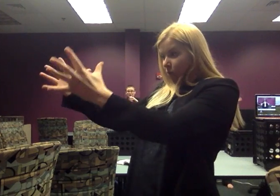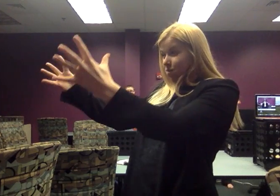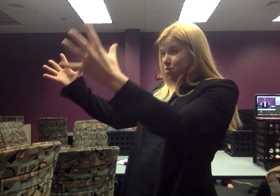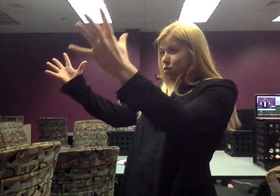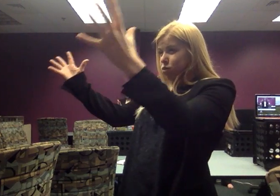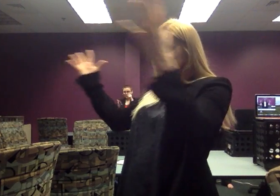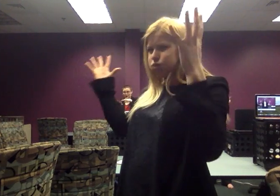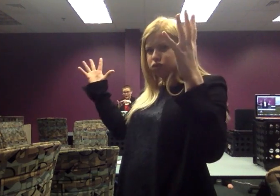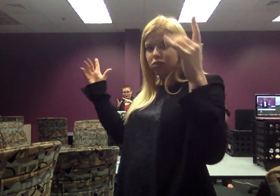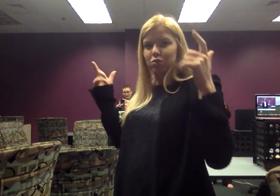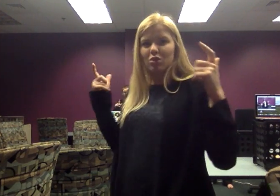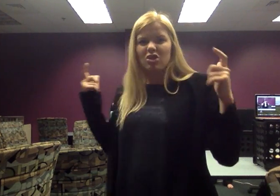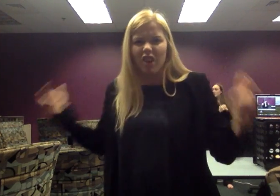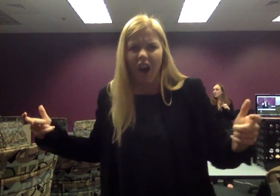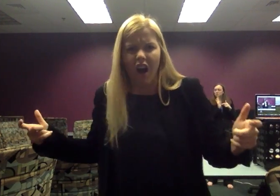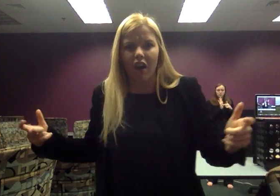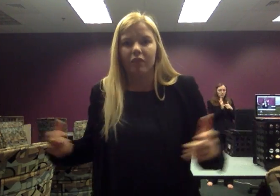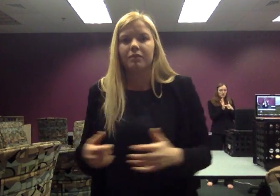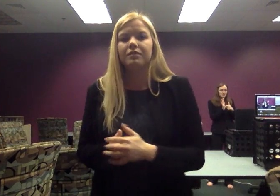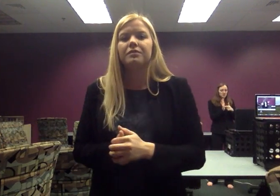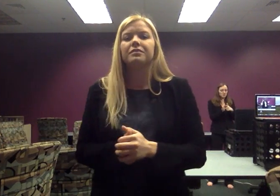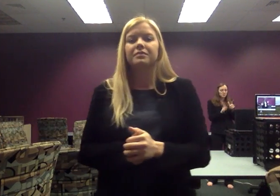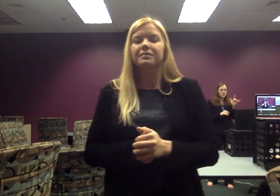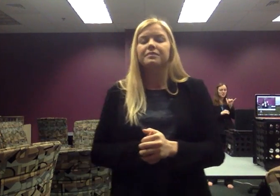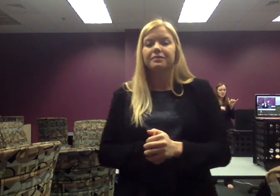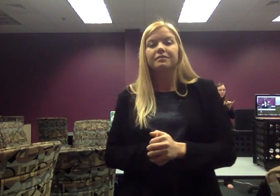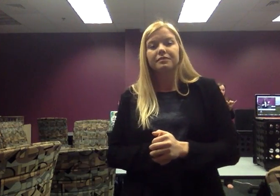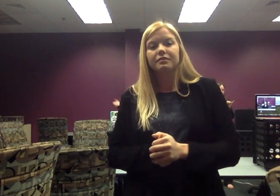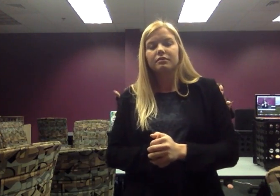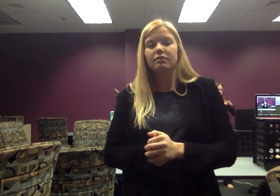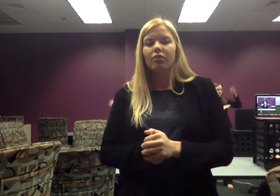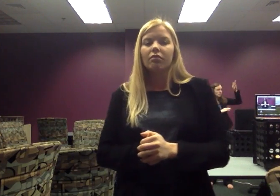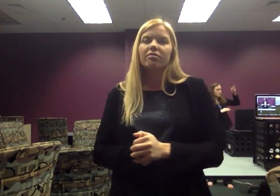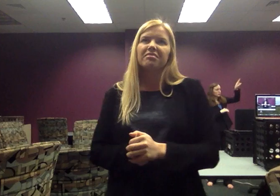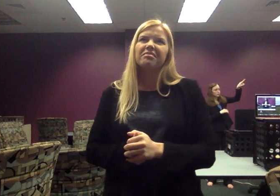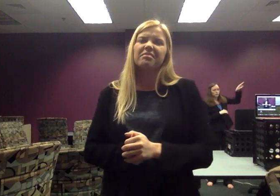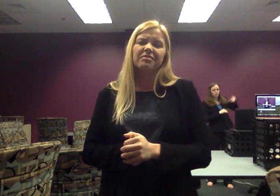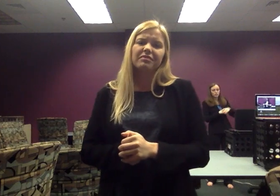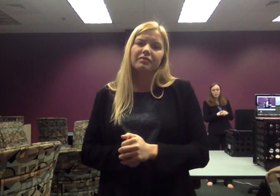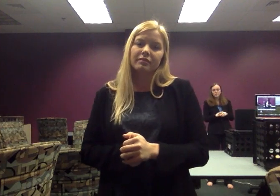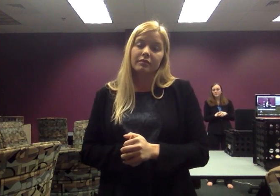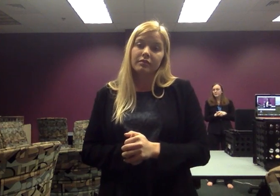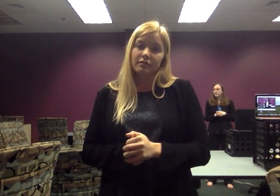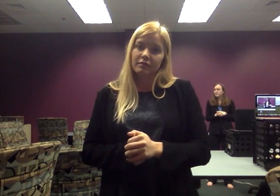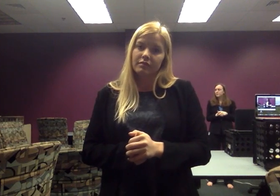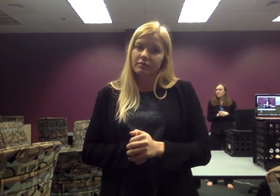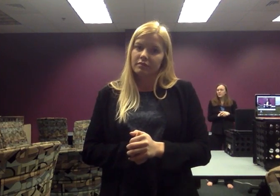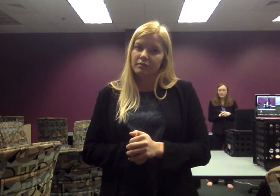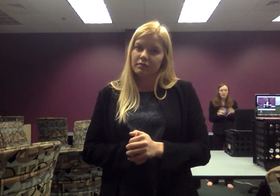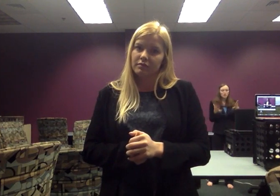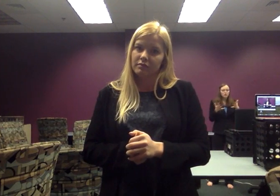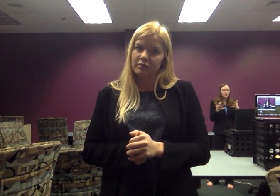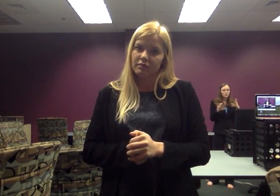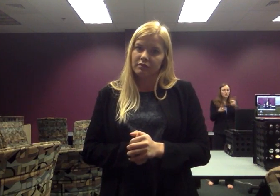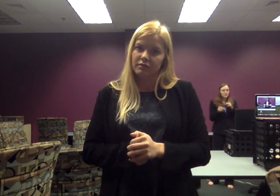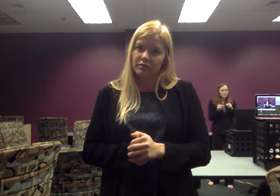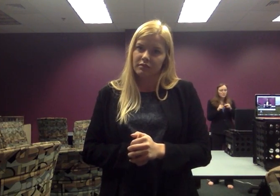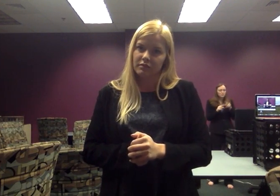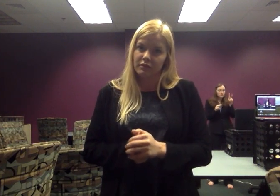that screen up there. Okay? Kind of like thinking that she wanted people to notice the small things around you,